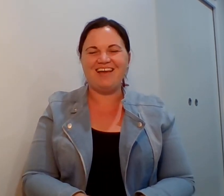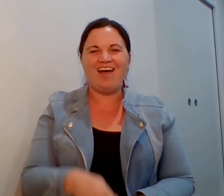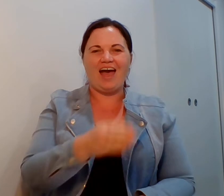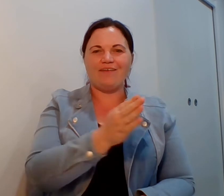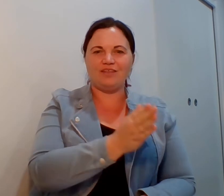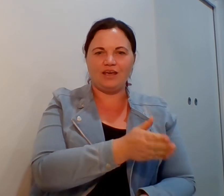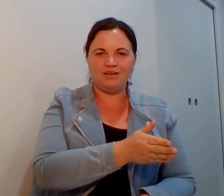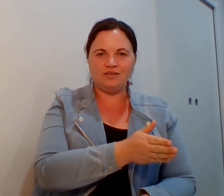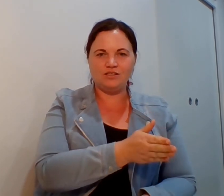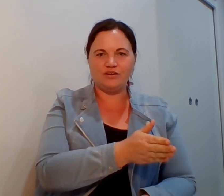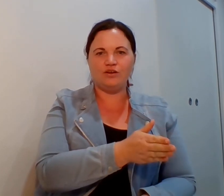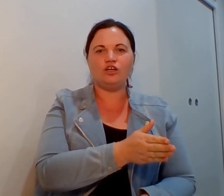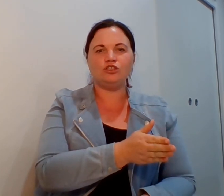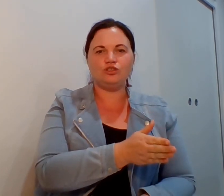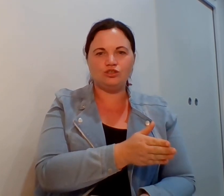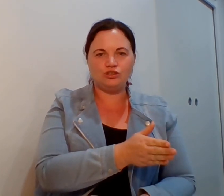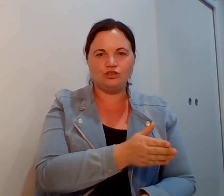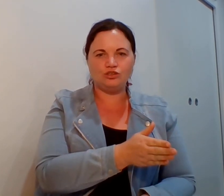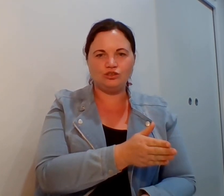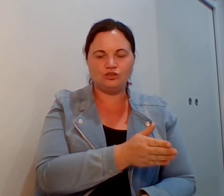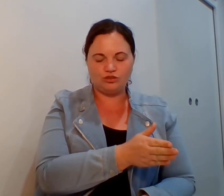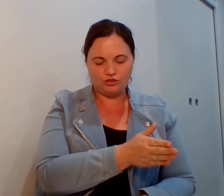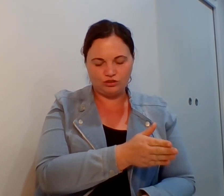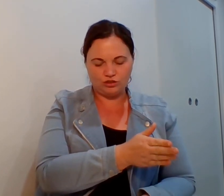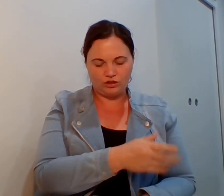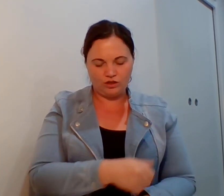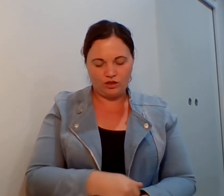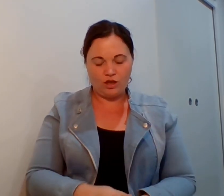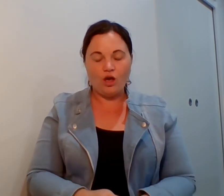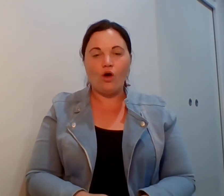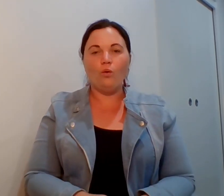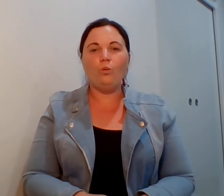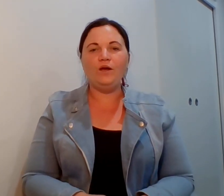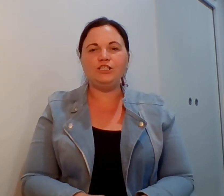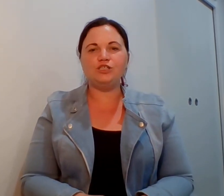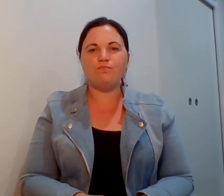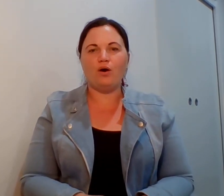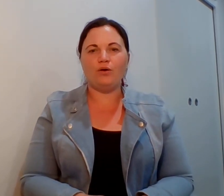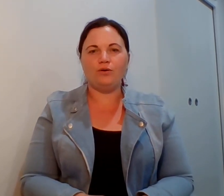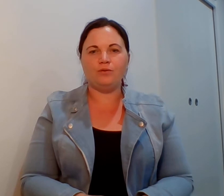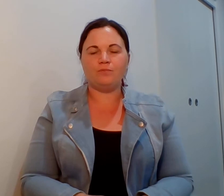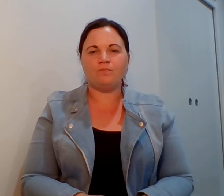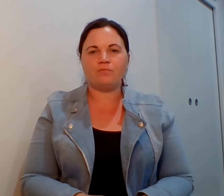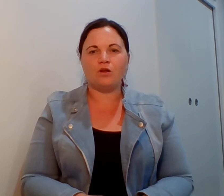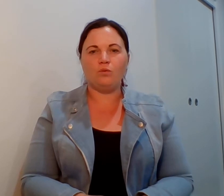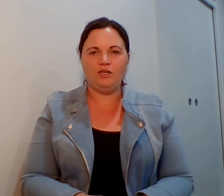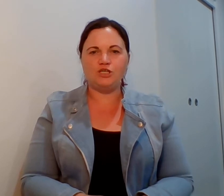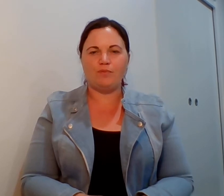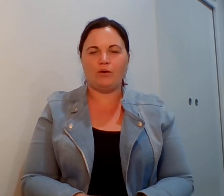At the end. Shhh. Wishbone. Wishbone.